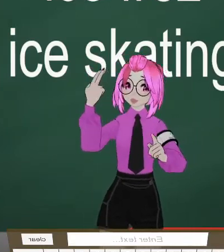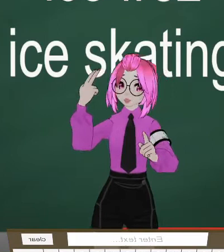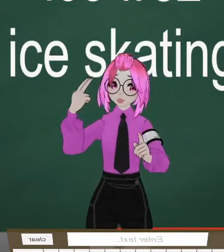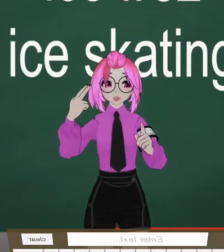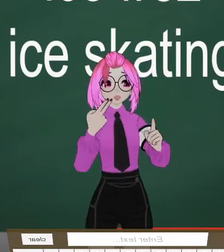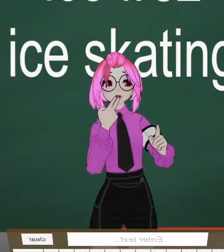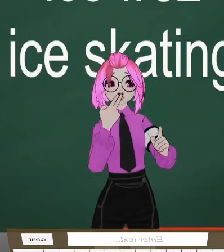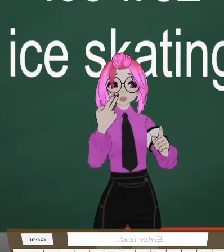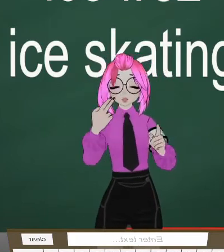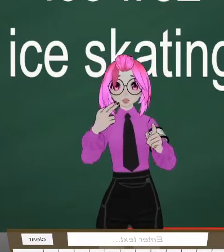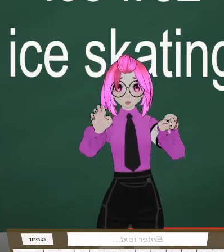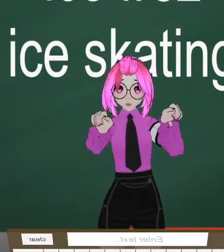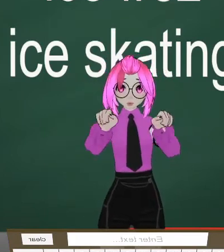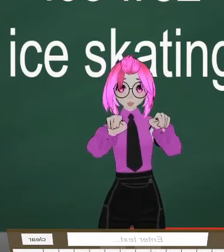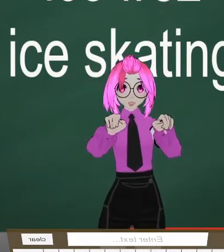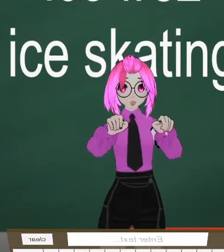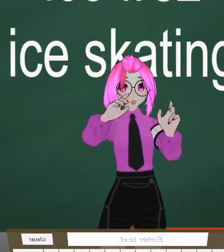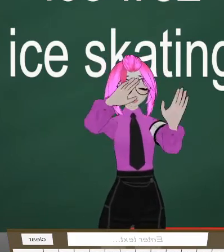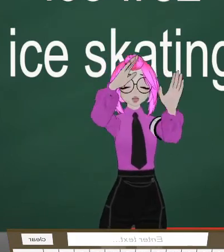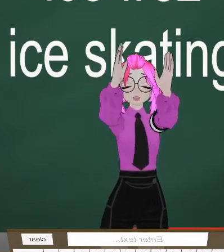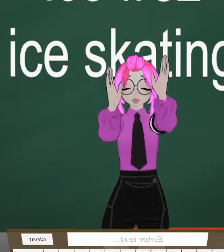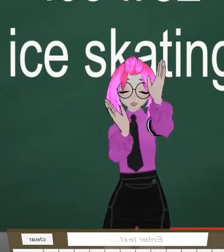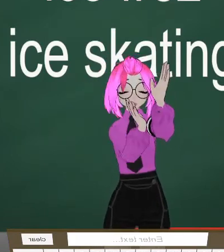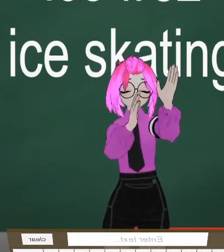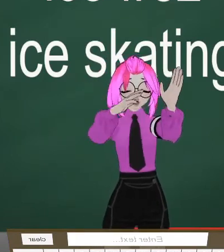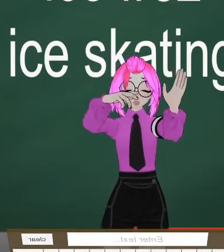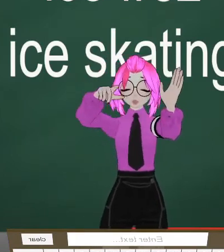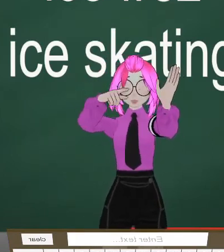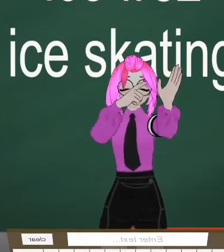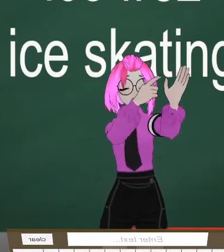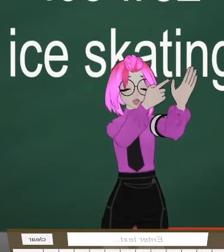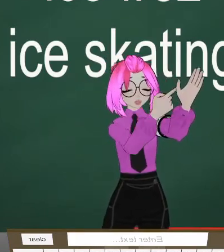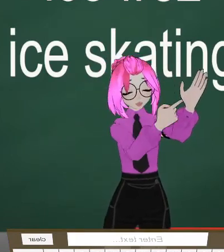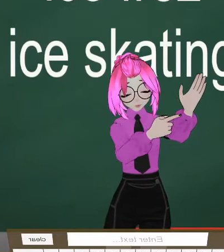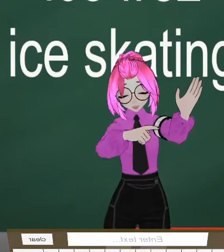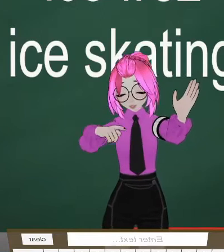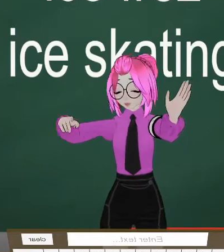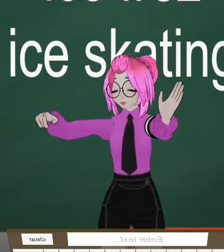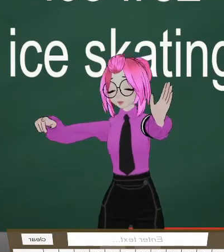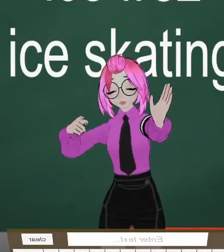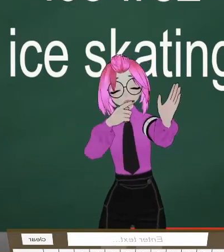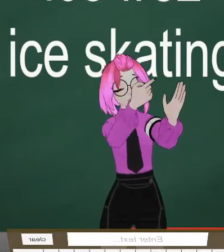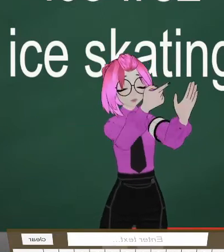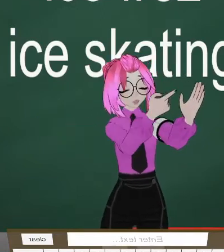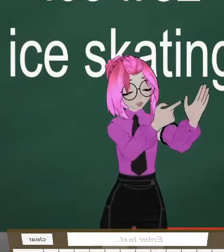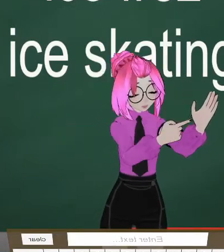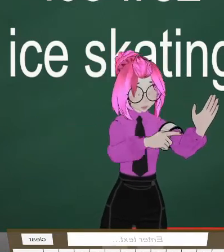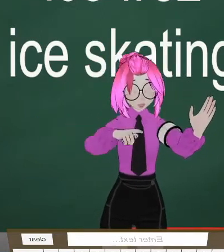the reason is if you look at the shoes for ice skates here's the shoe and they have this little bent the blade bends